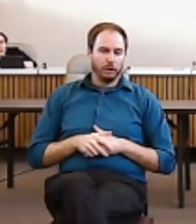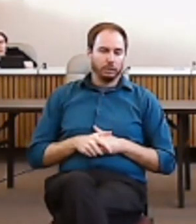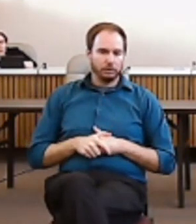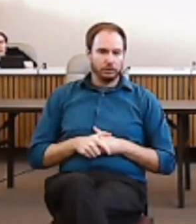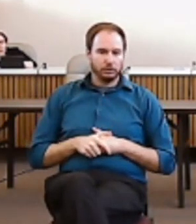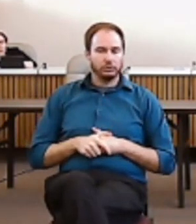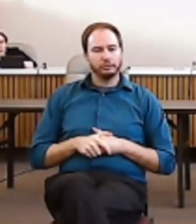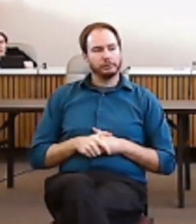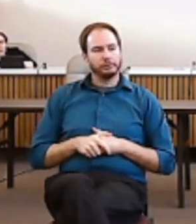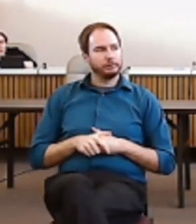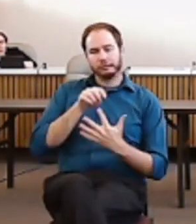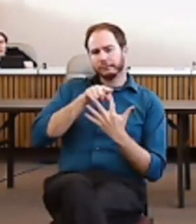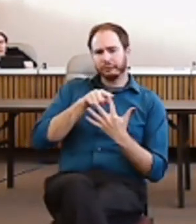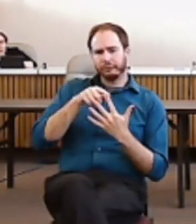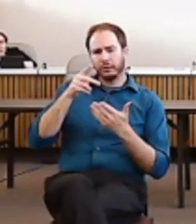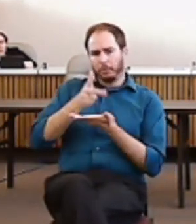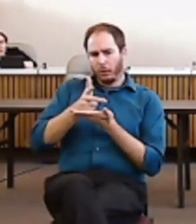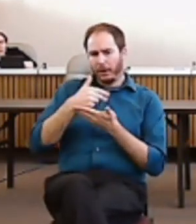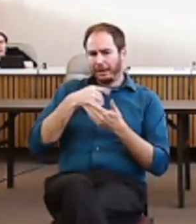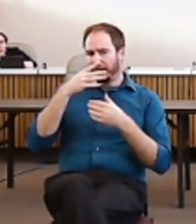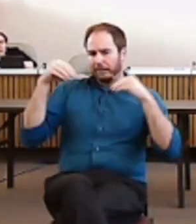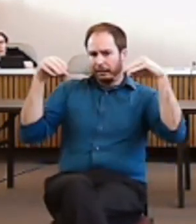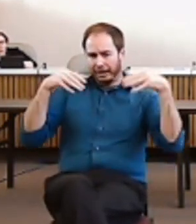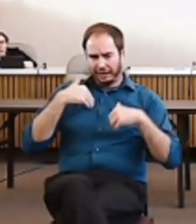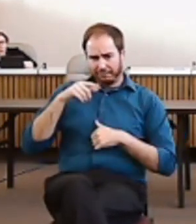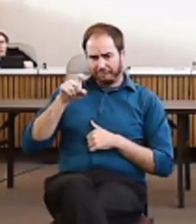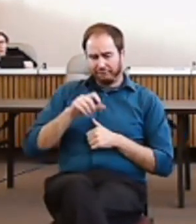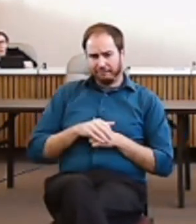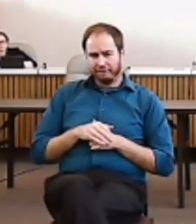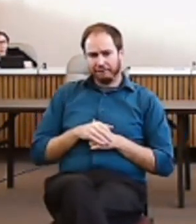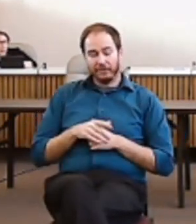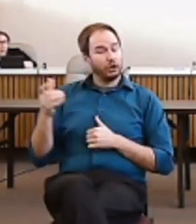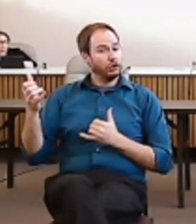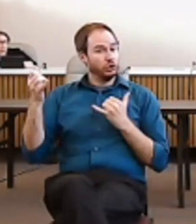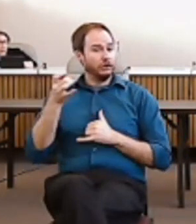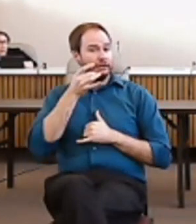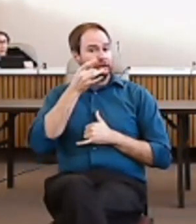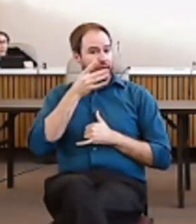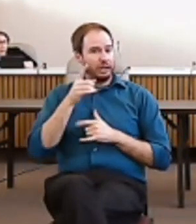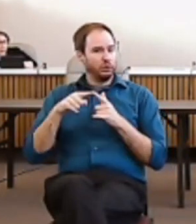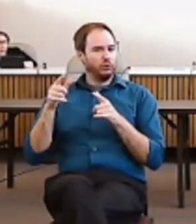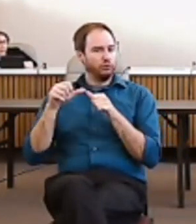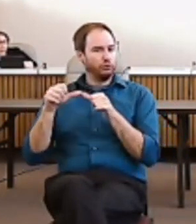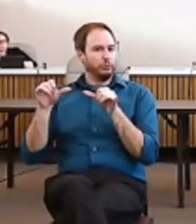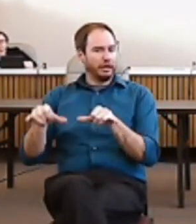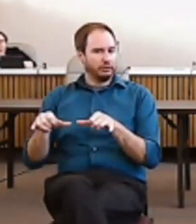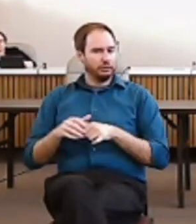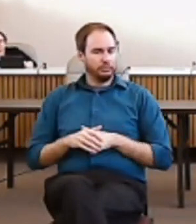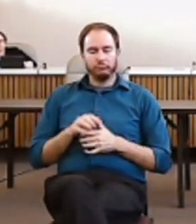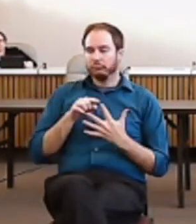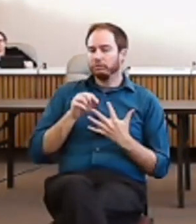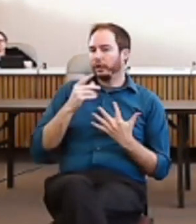Is there any lighting in the parking lot proposed? The existing lighting to remain. Okay, thank